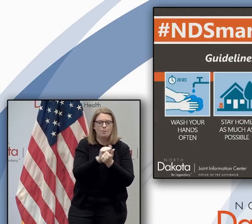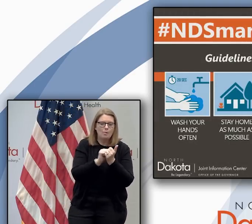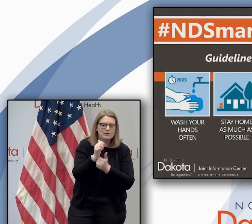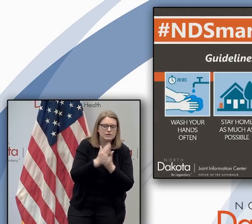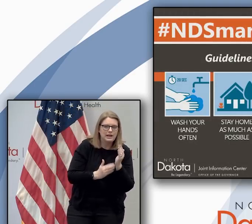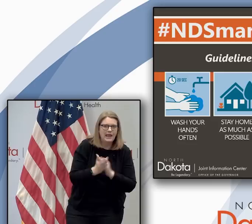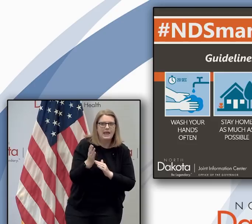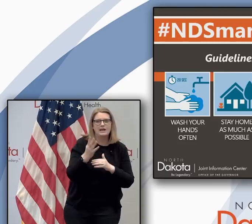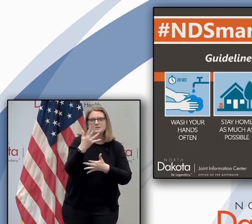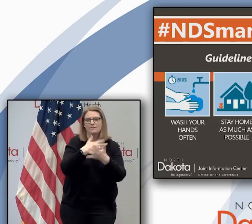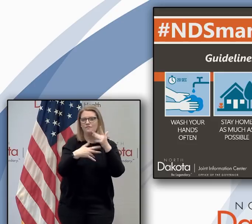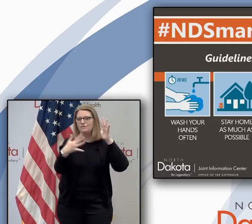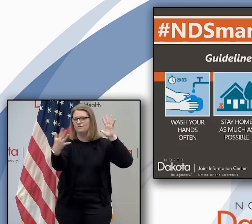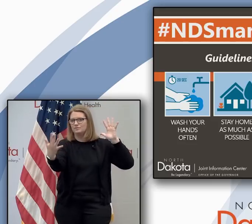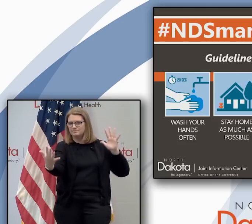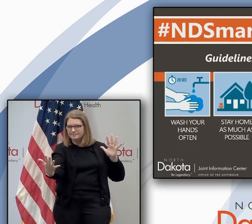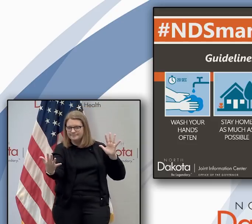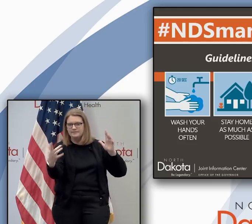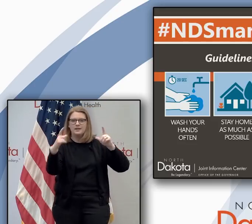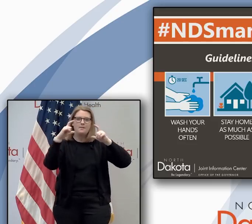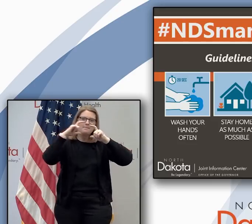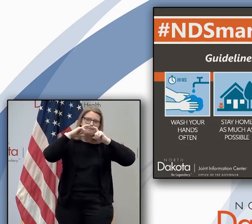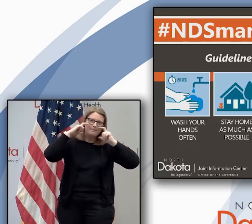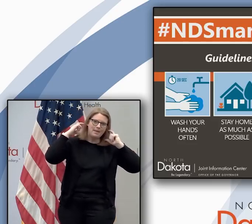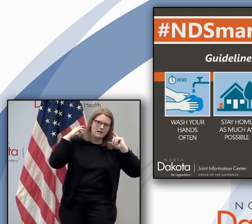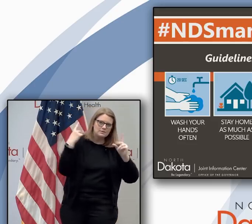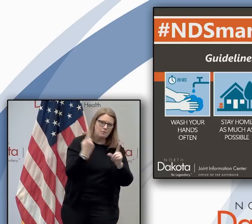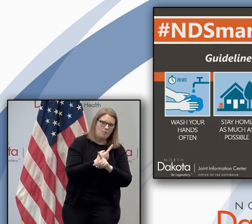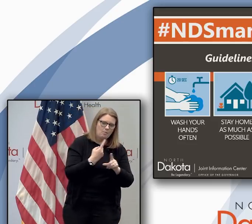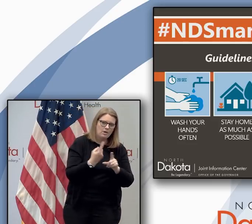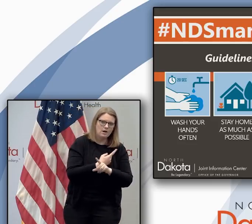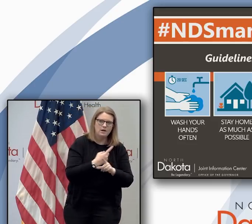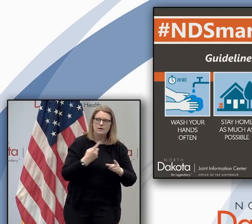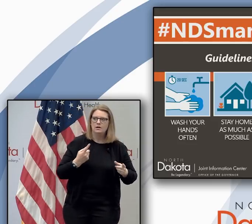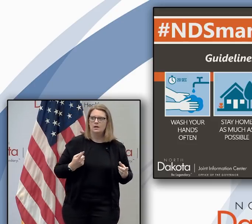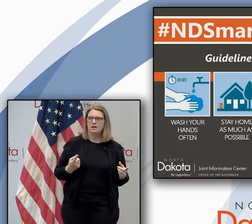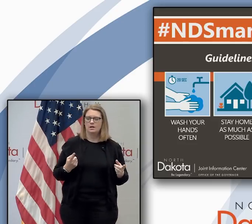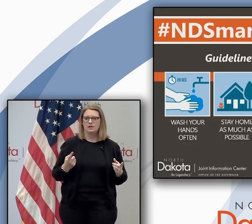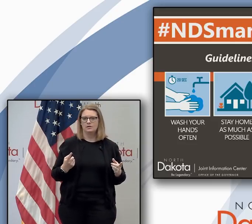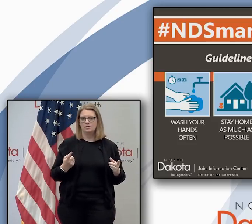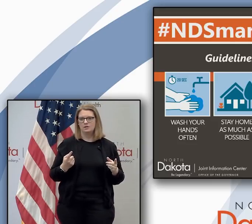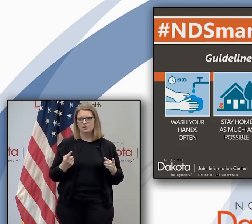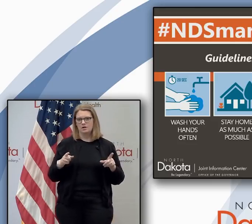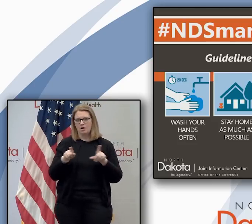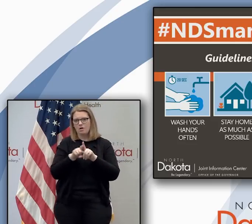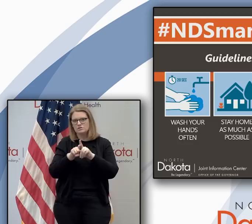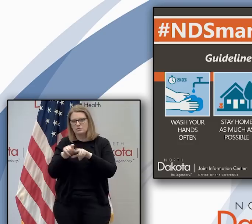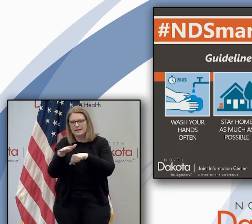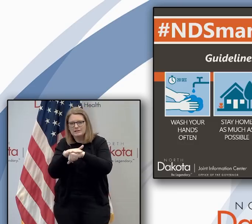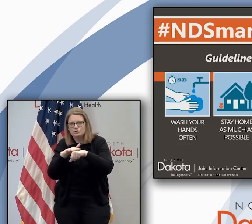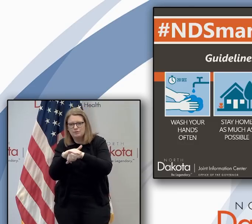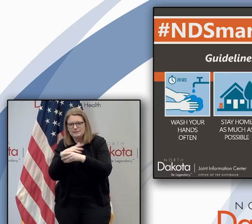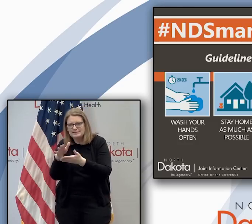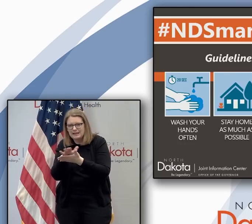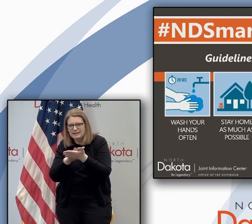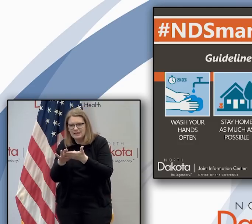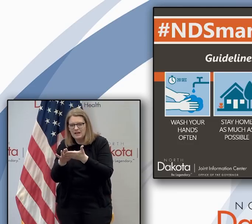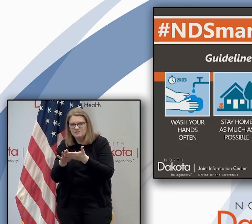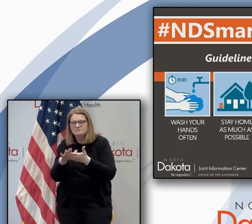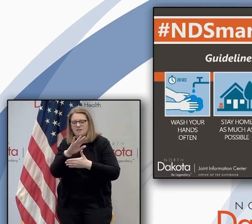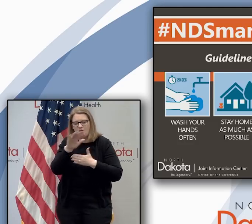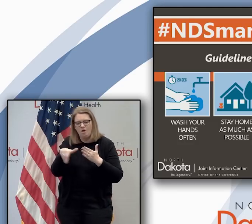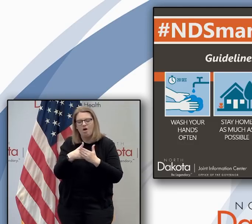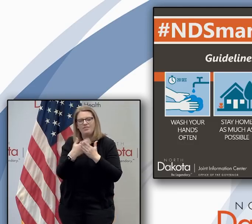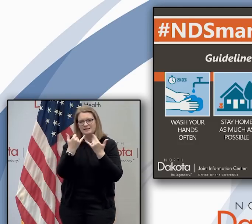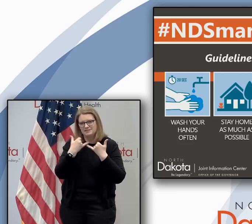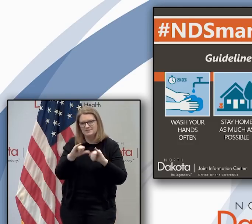hygiene, keeping physical distance, wearing masks where appropriate, and keeping surfaces clean. All of that still applies,